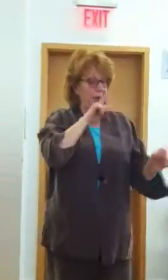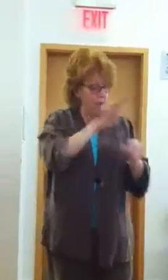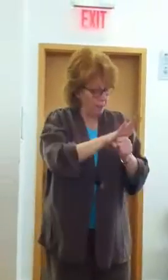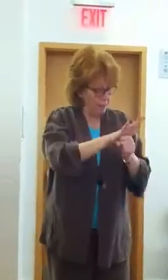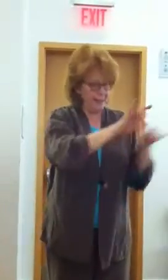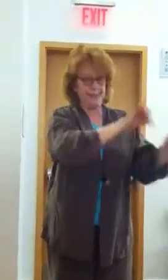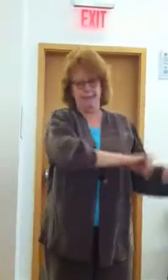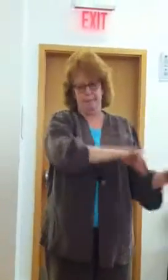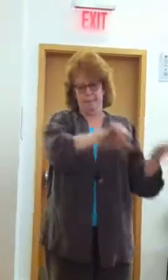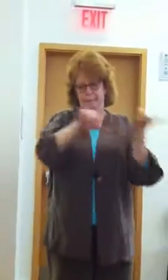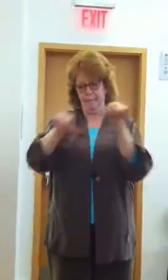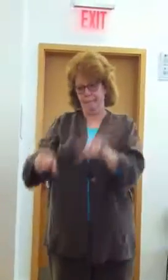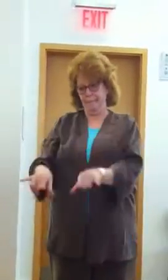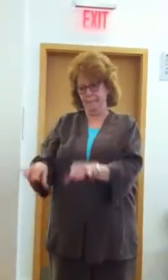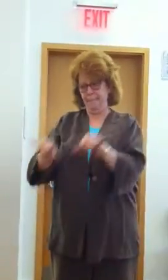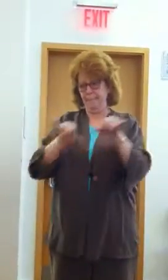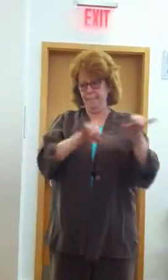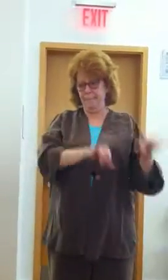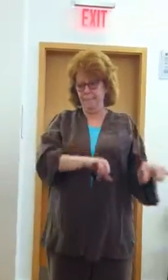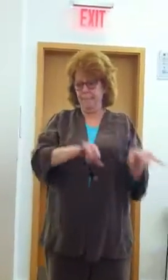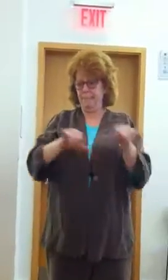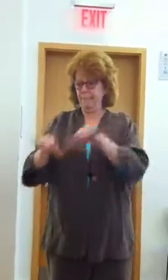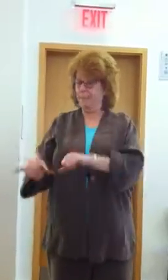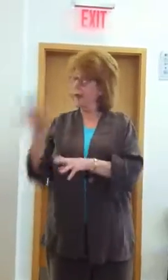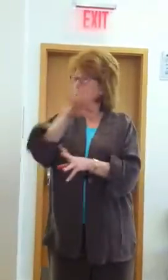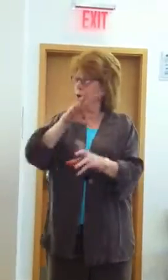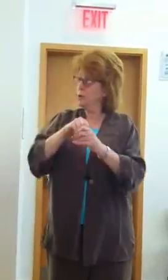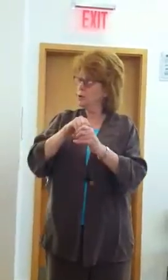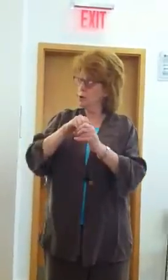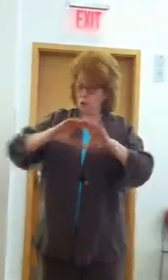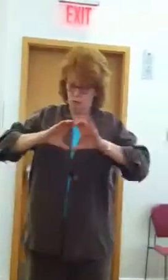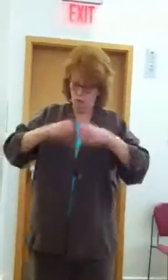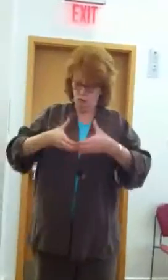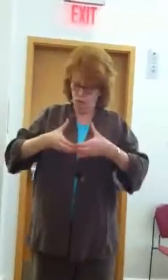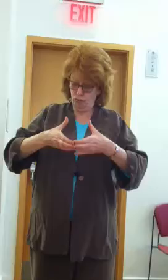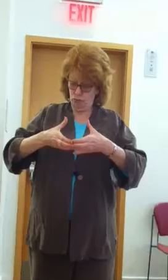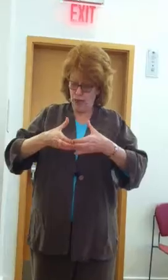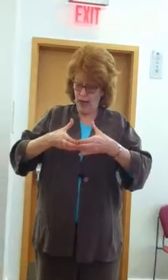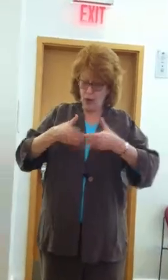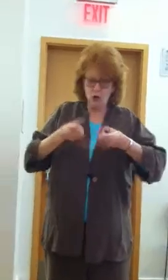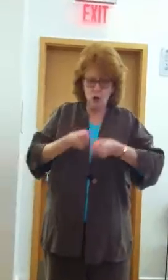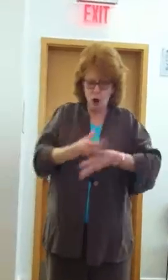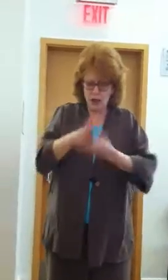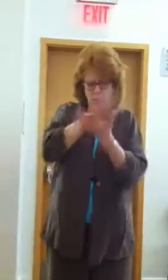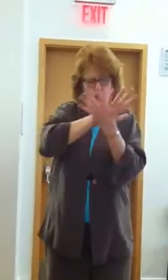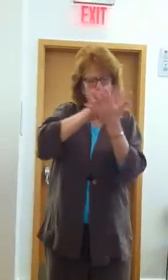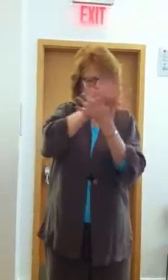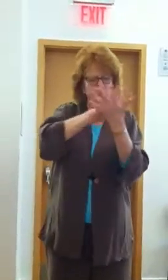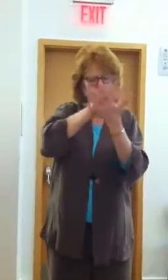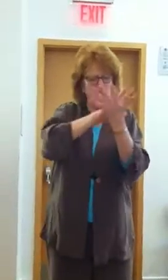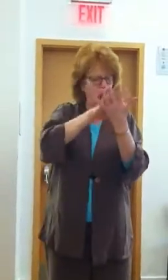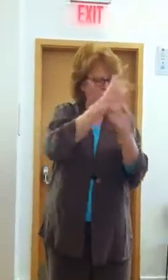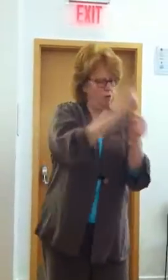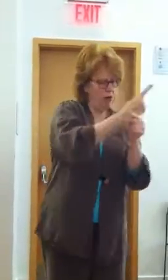same. The inclusion movement has blurred the parameters between special and regular